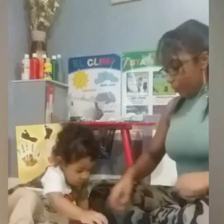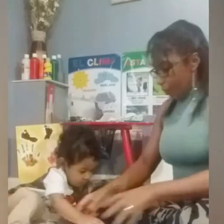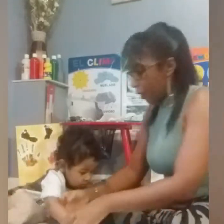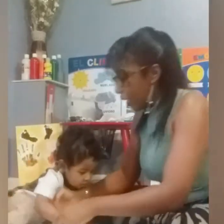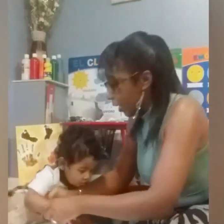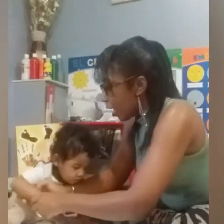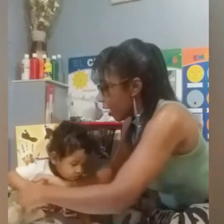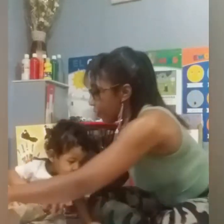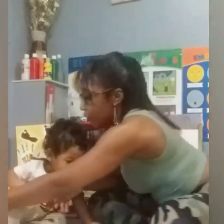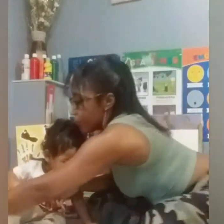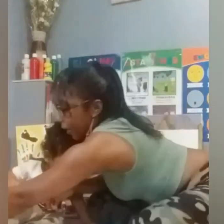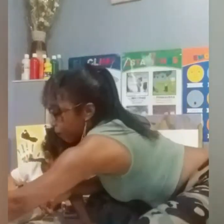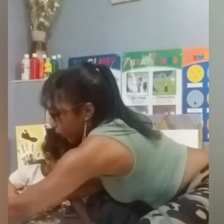Wait, honey, you have to use your paintbrush.